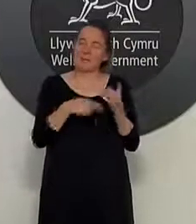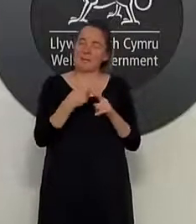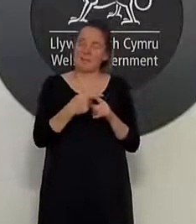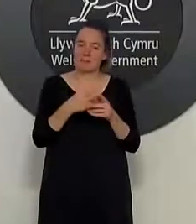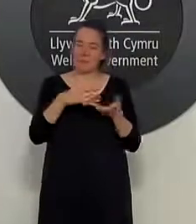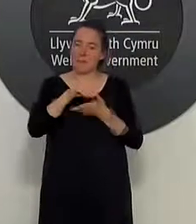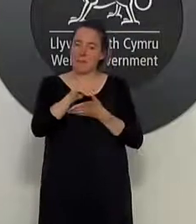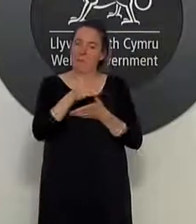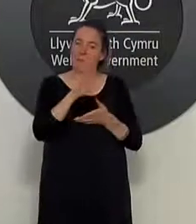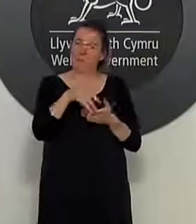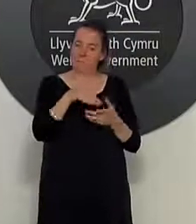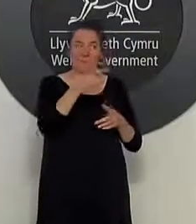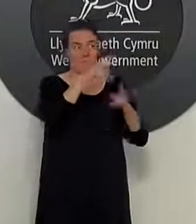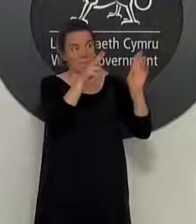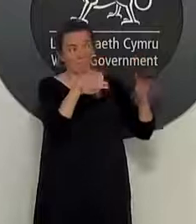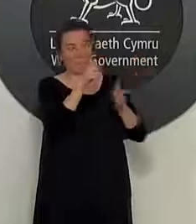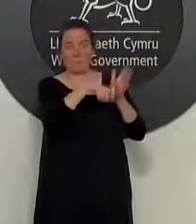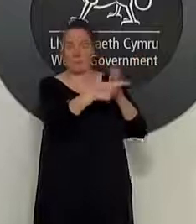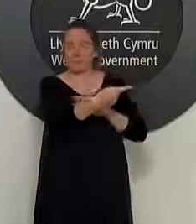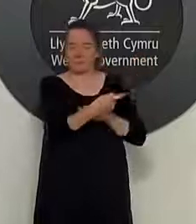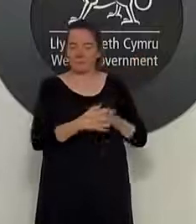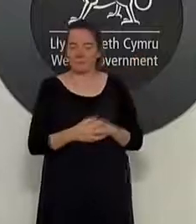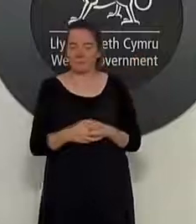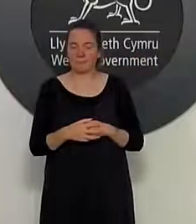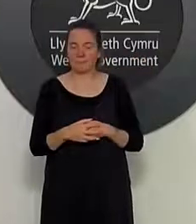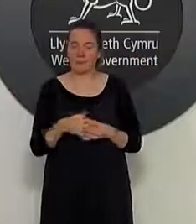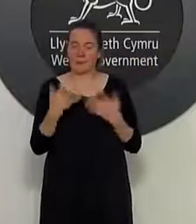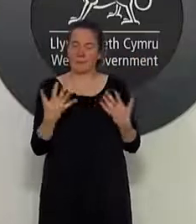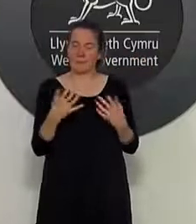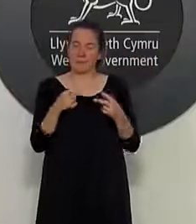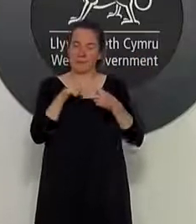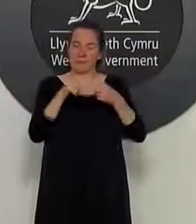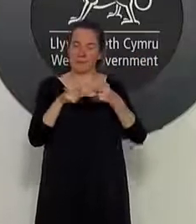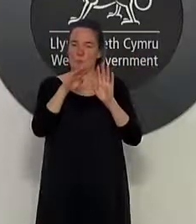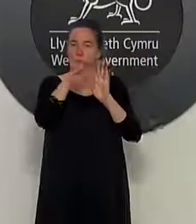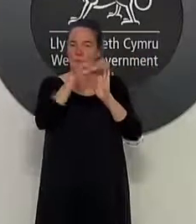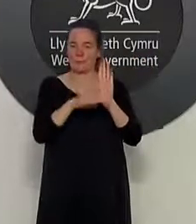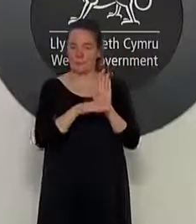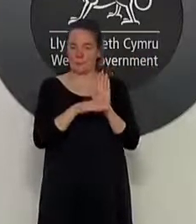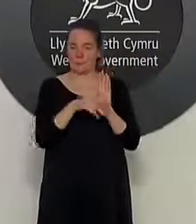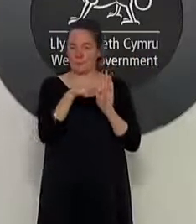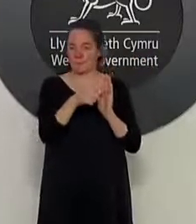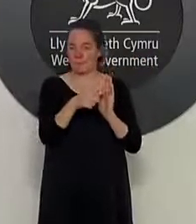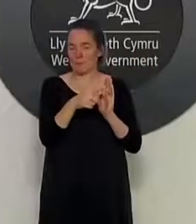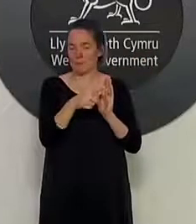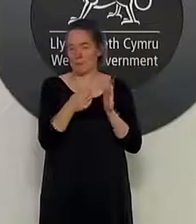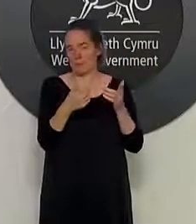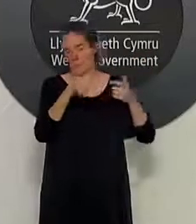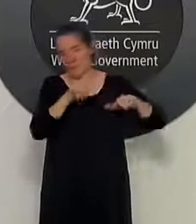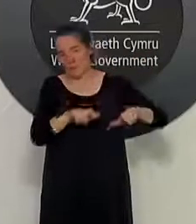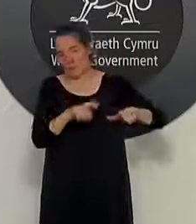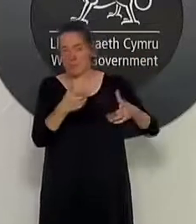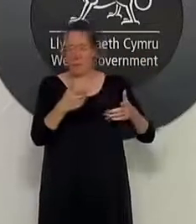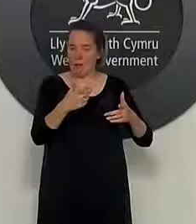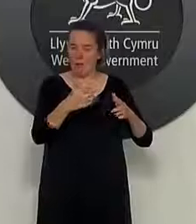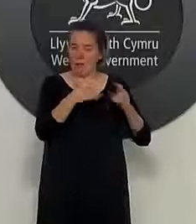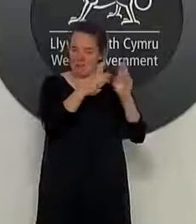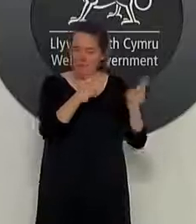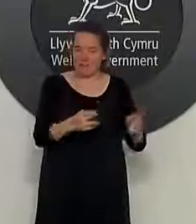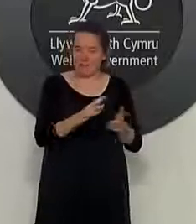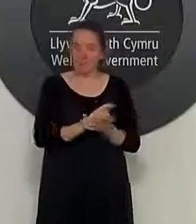a house. There are currently two sets of rates for residential property, the standard rate,